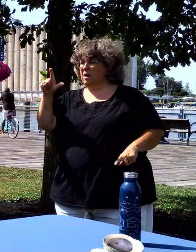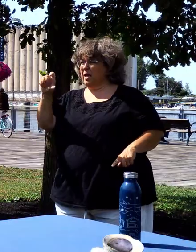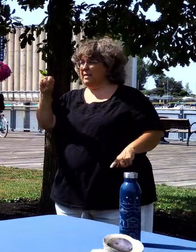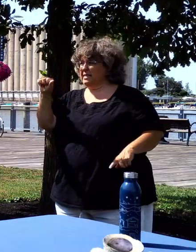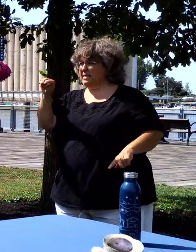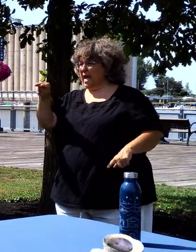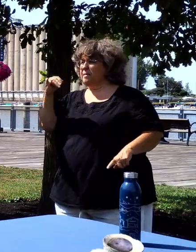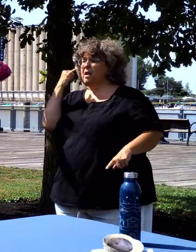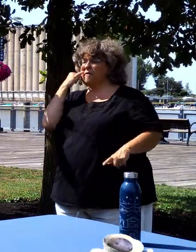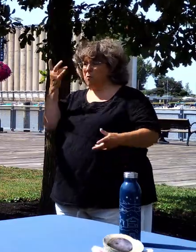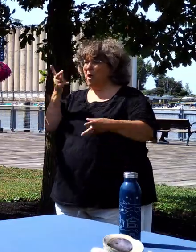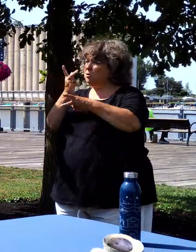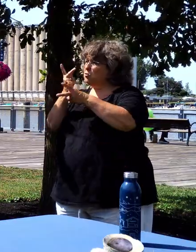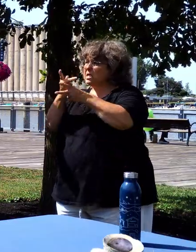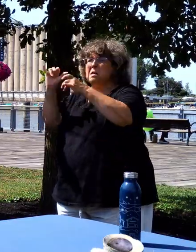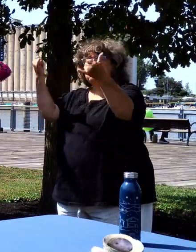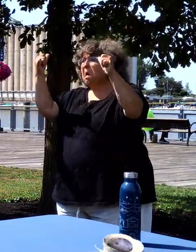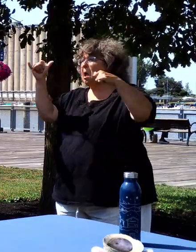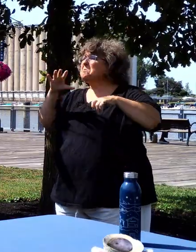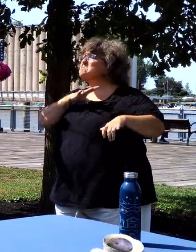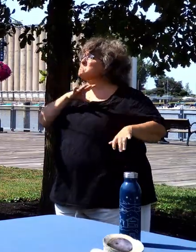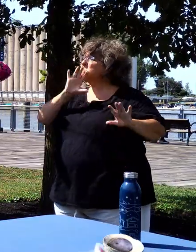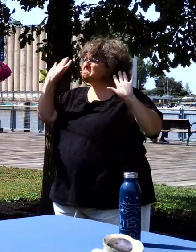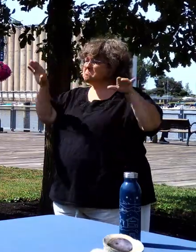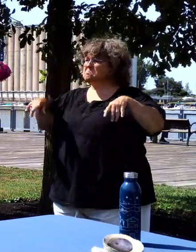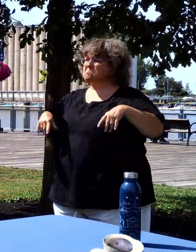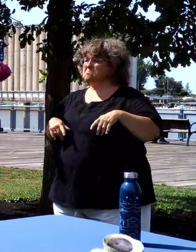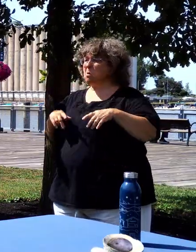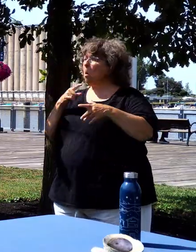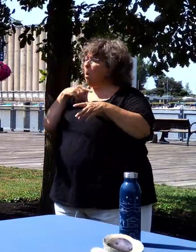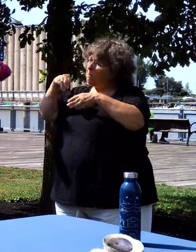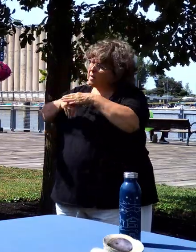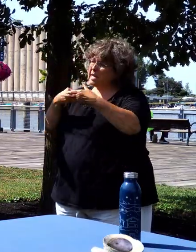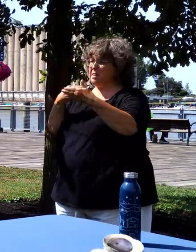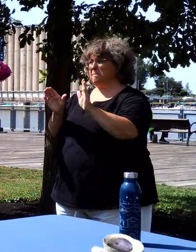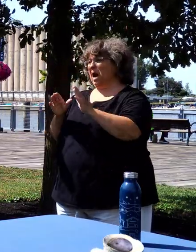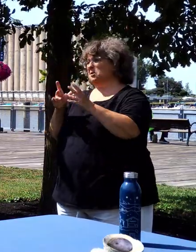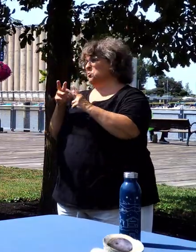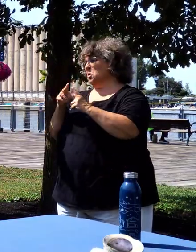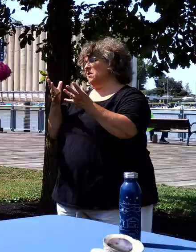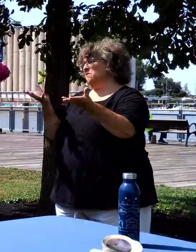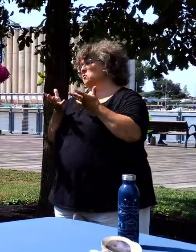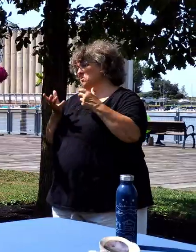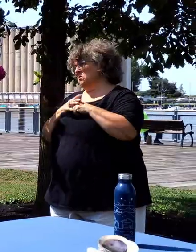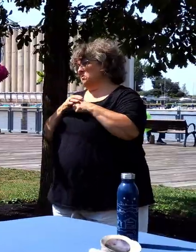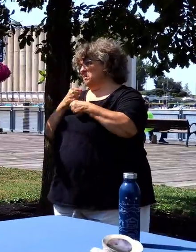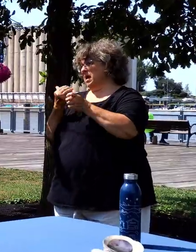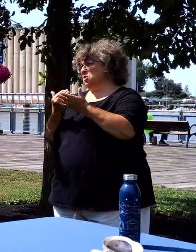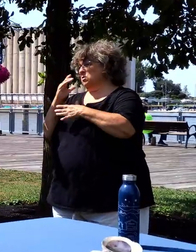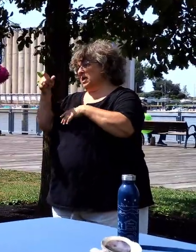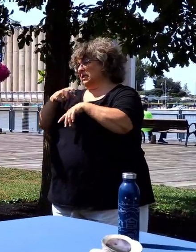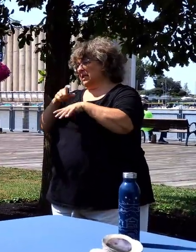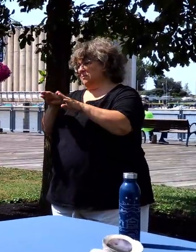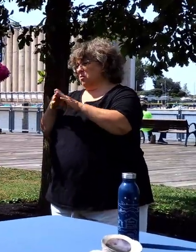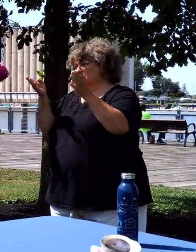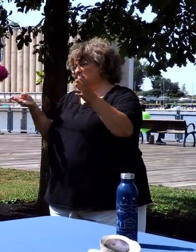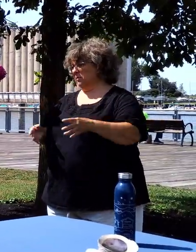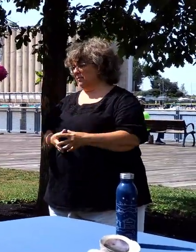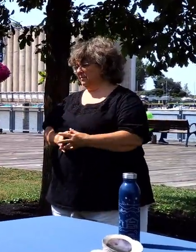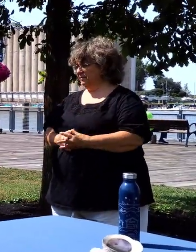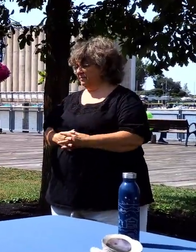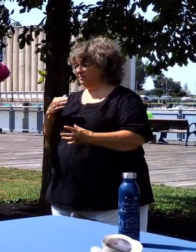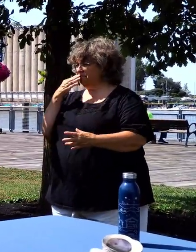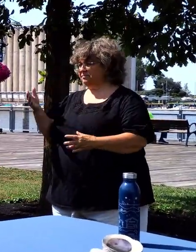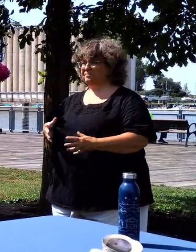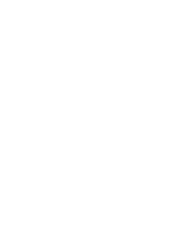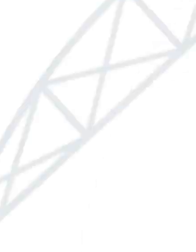Sam. If you would like to keep playing with your Play-Doh, you can. Otherwise, you can put it back in your container to make something new the next time you open it up.